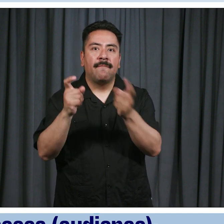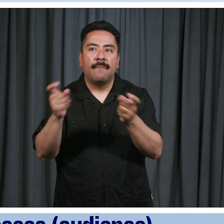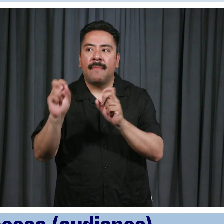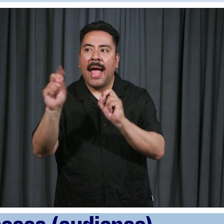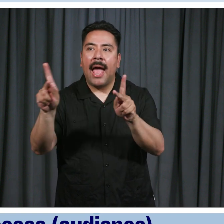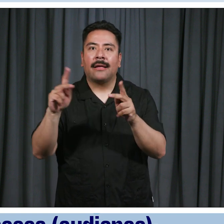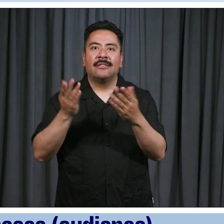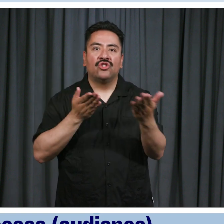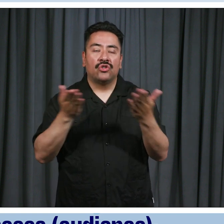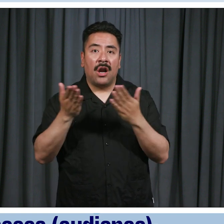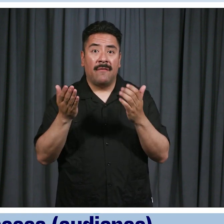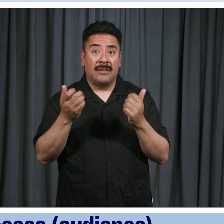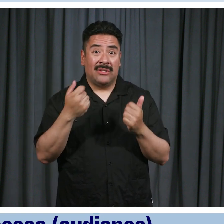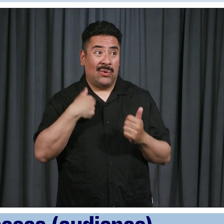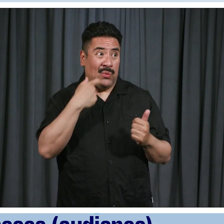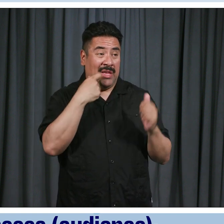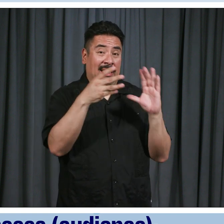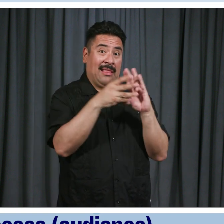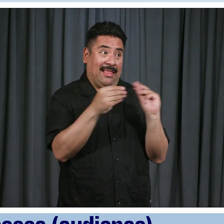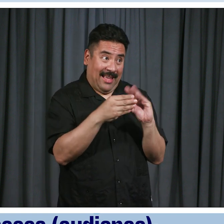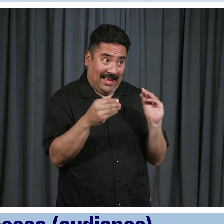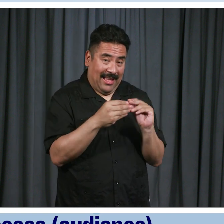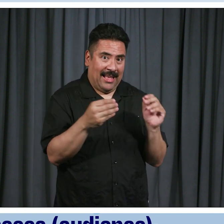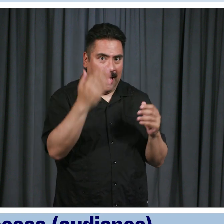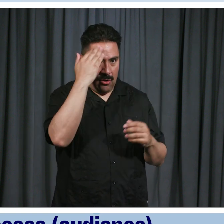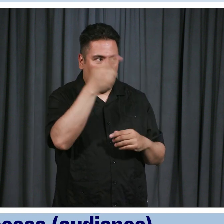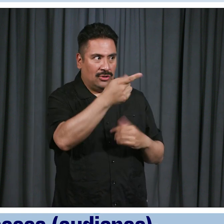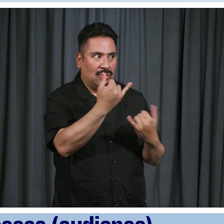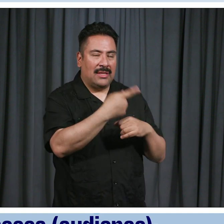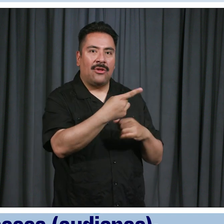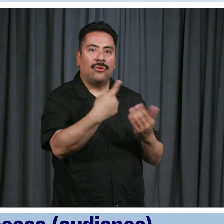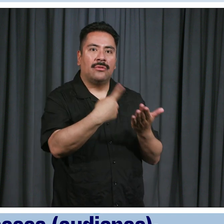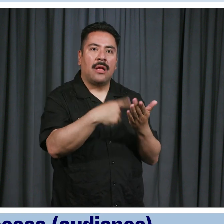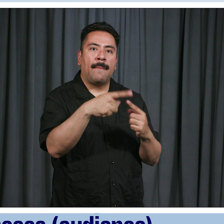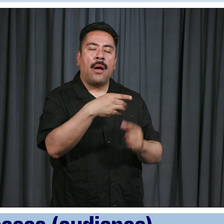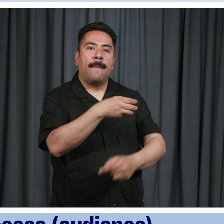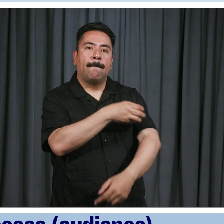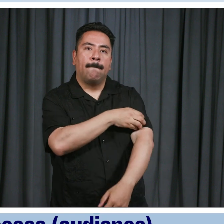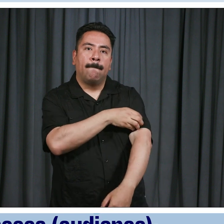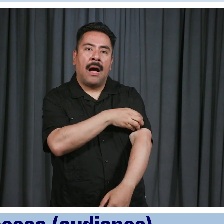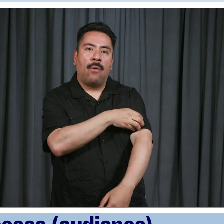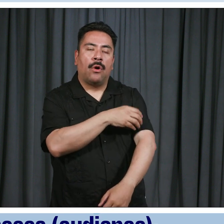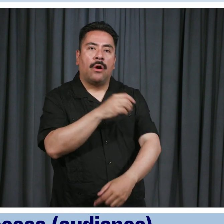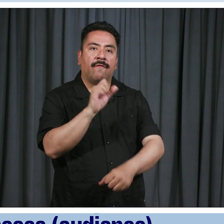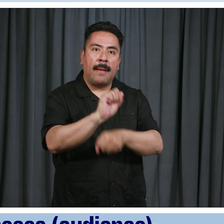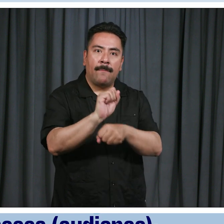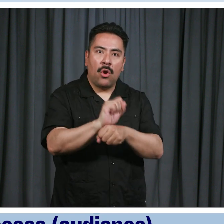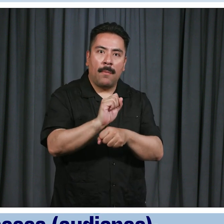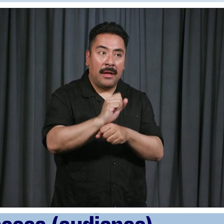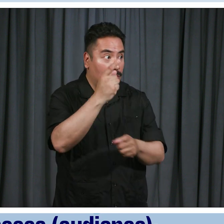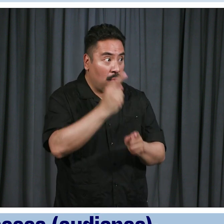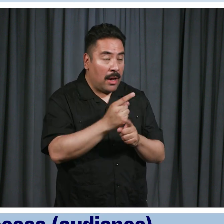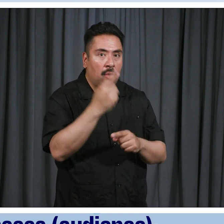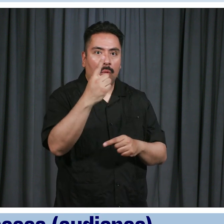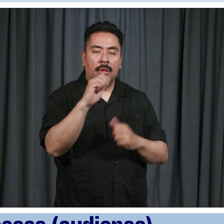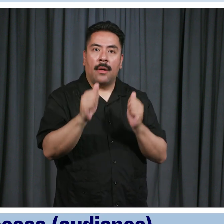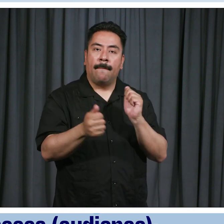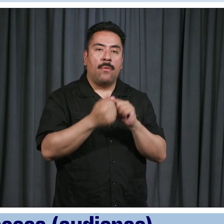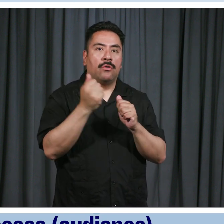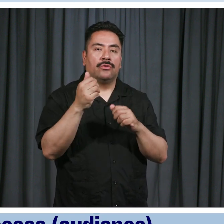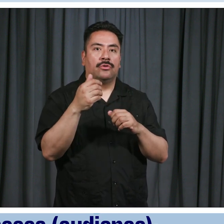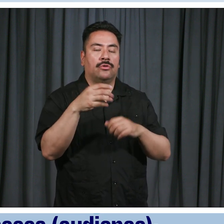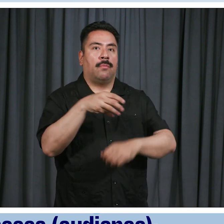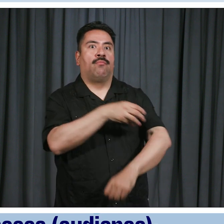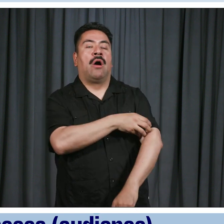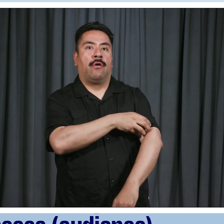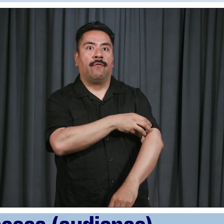service. With all that being said, and I know you've spoken today about the power of employment, right? It's one of the most powerful interventions when it comes